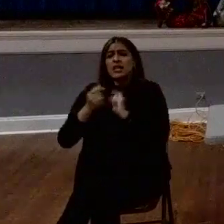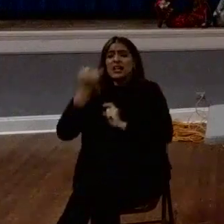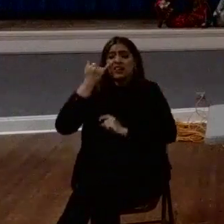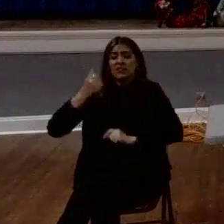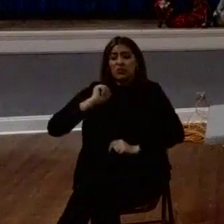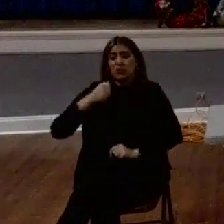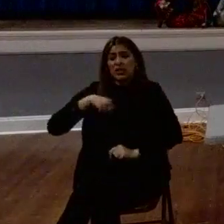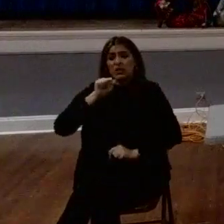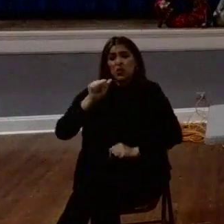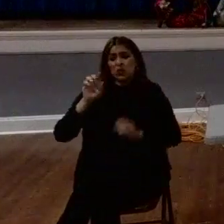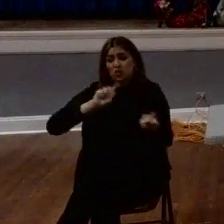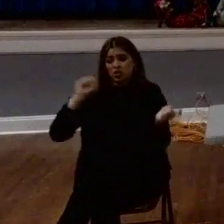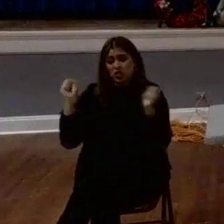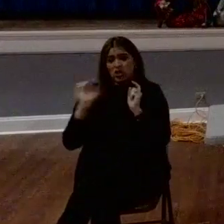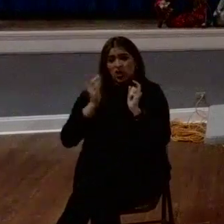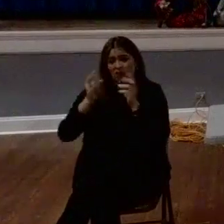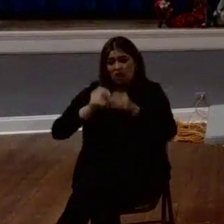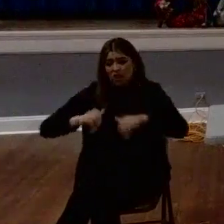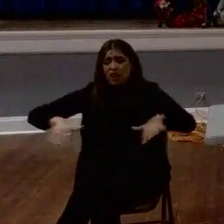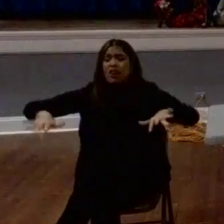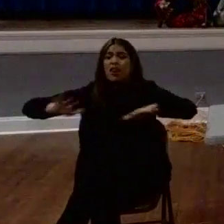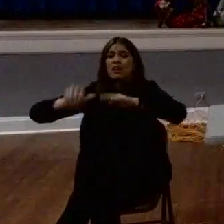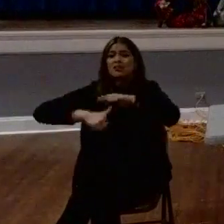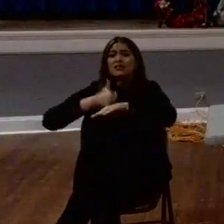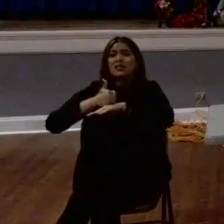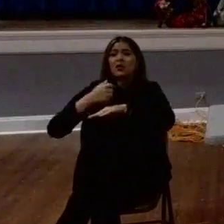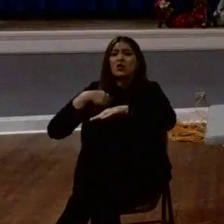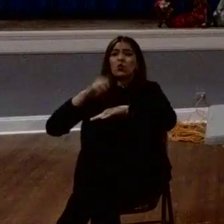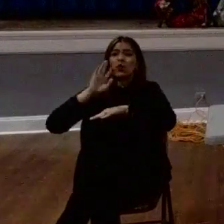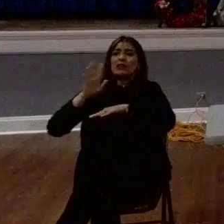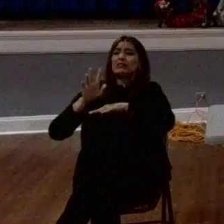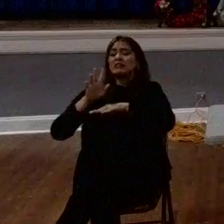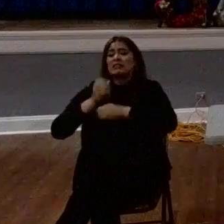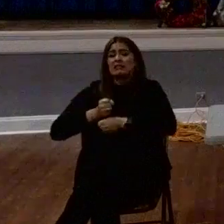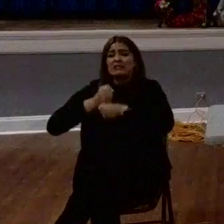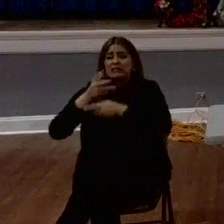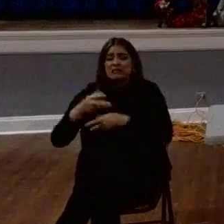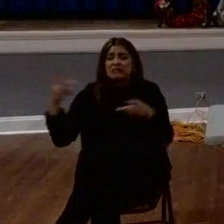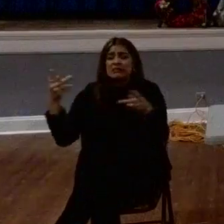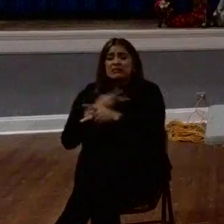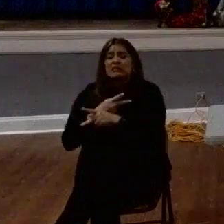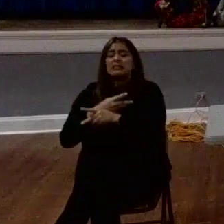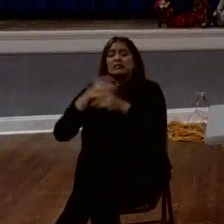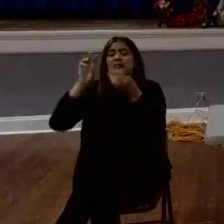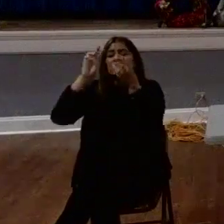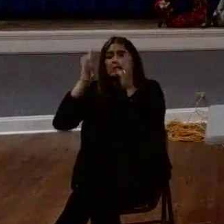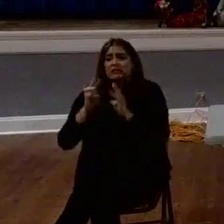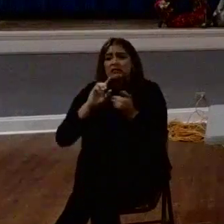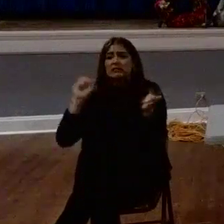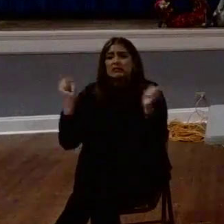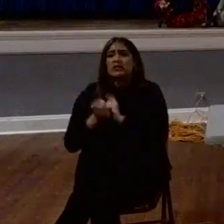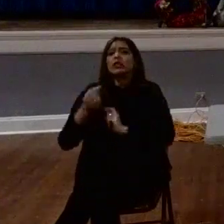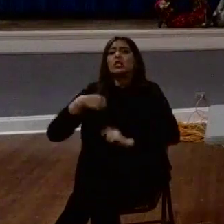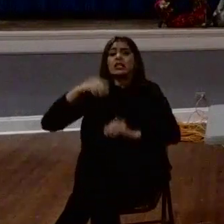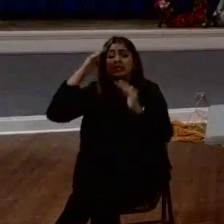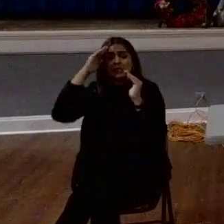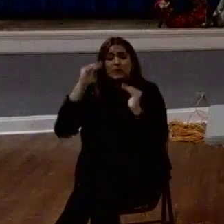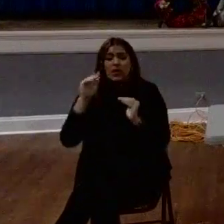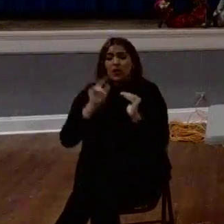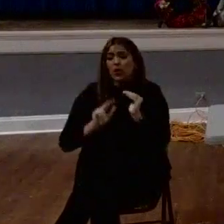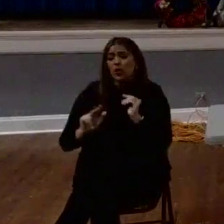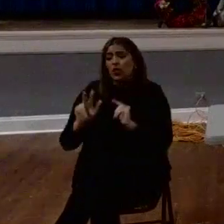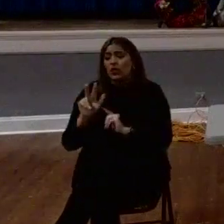are only going to exacerbate climate change. In addition, there is an expected 3 or 4 billion more